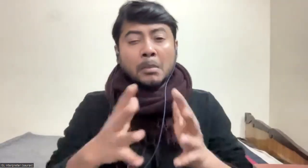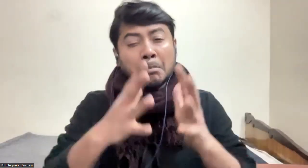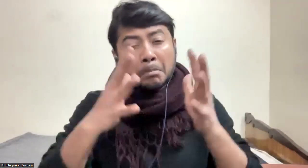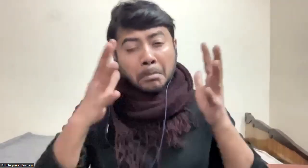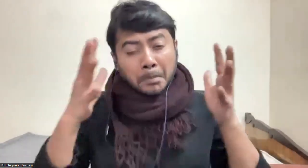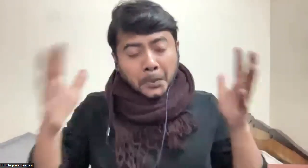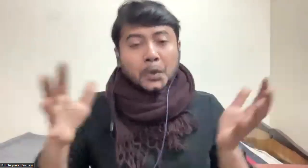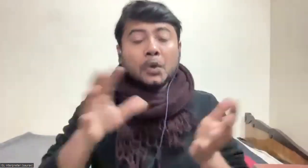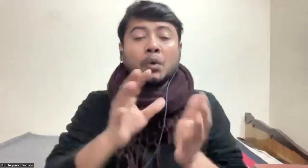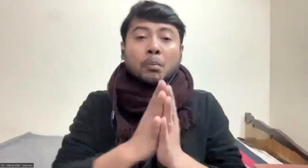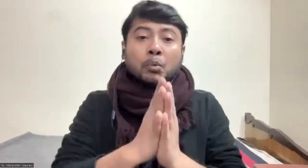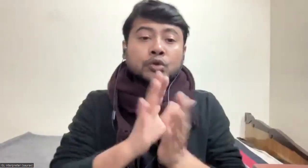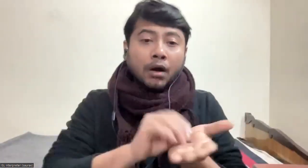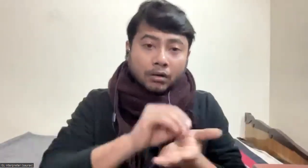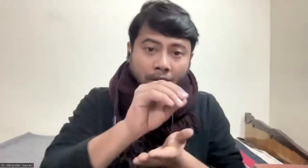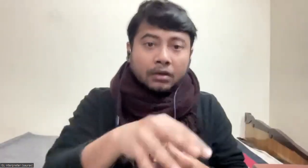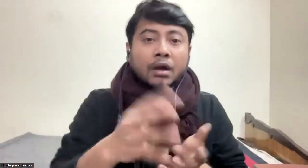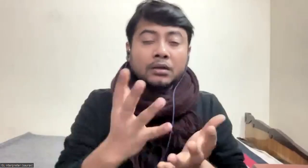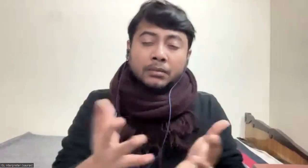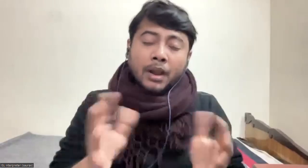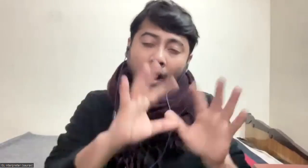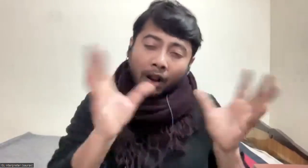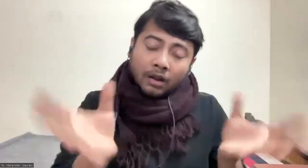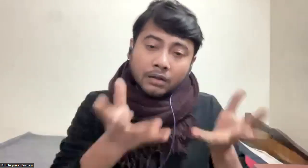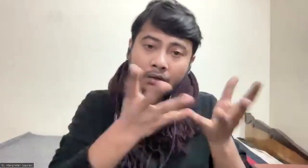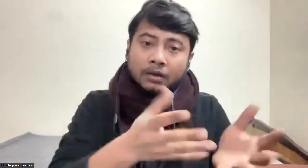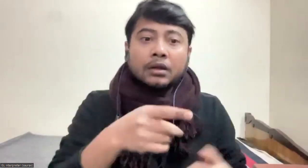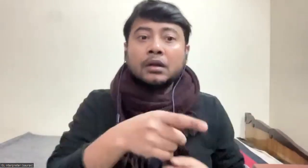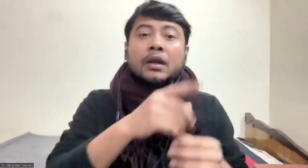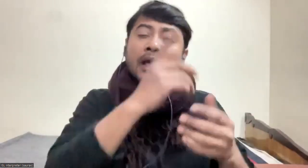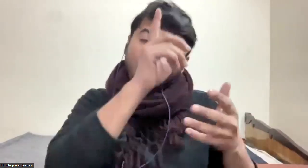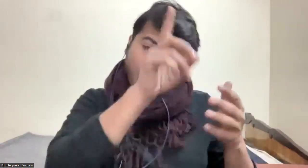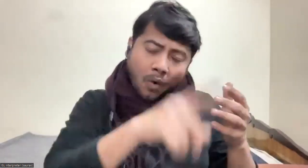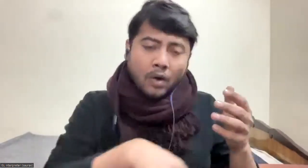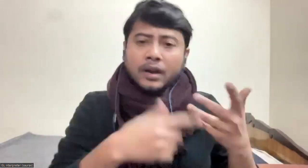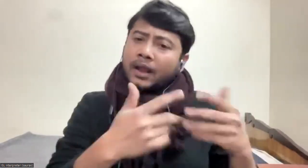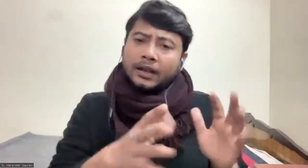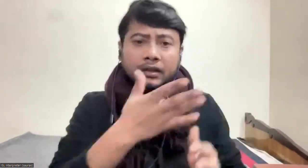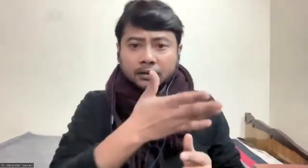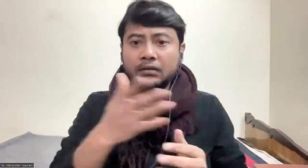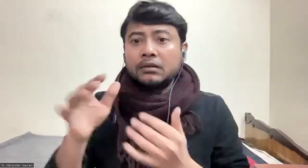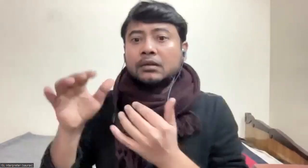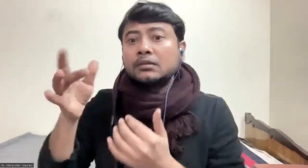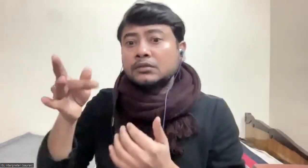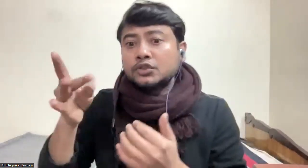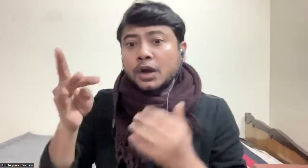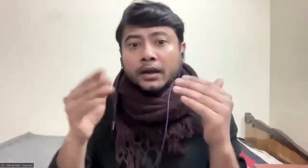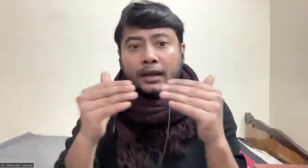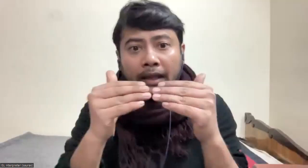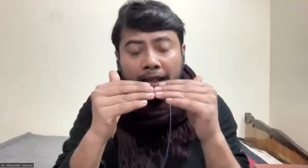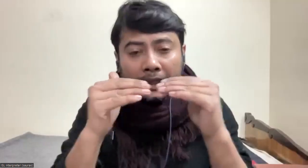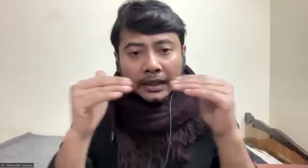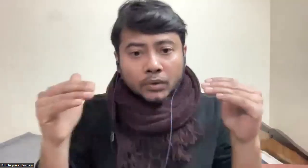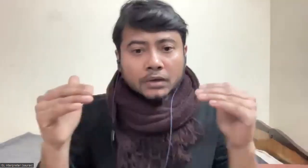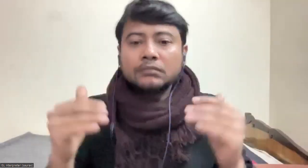you think all these things are at the same level as chanting, then you're doing a very big mistake. It's